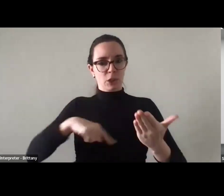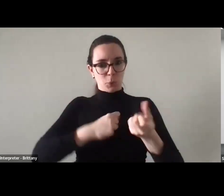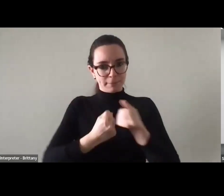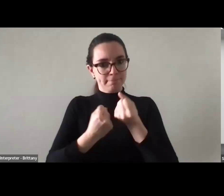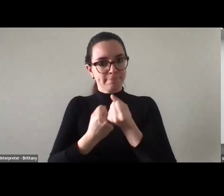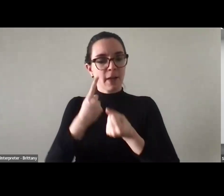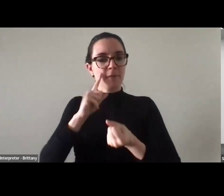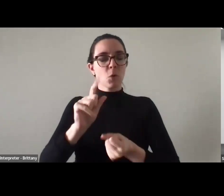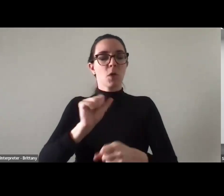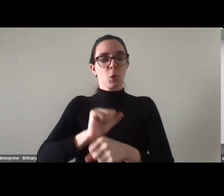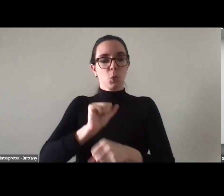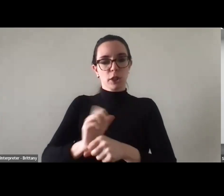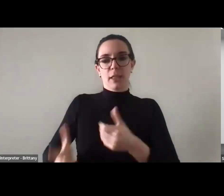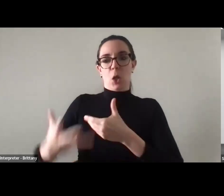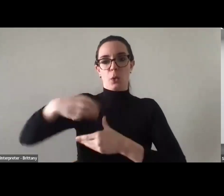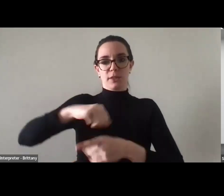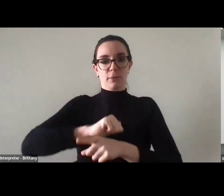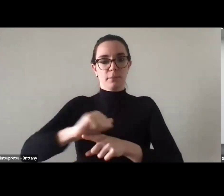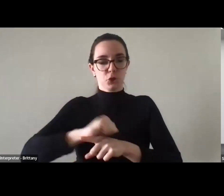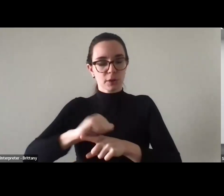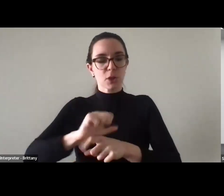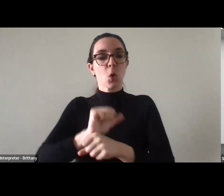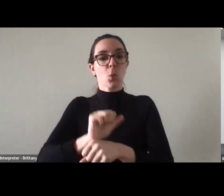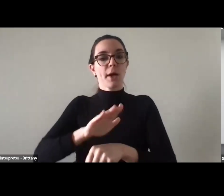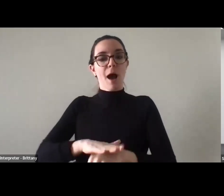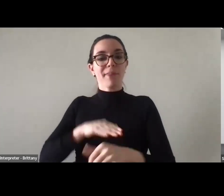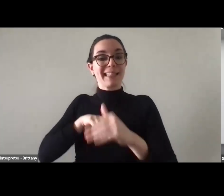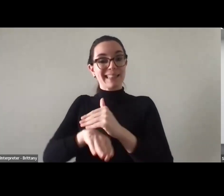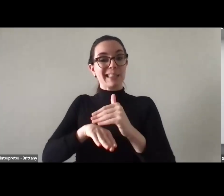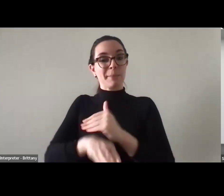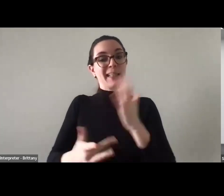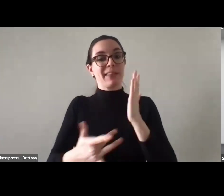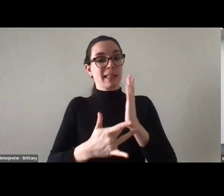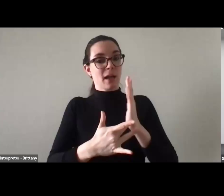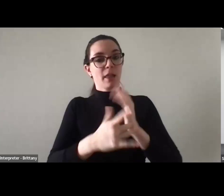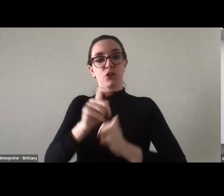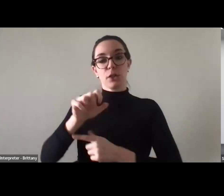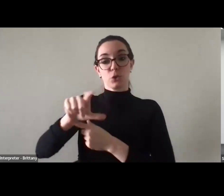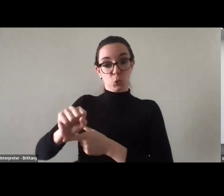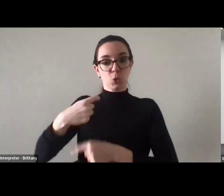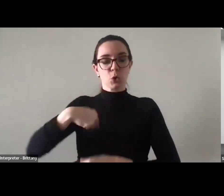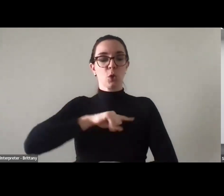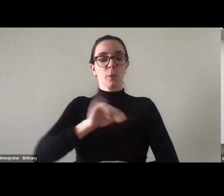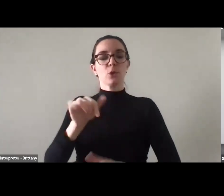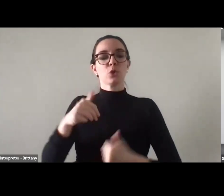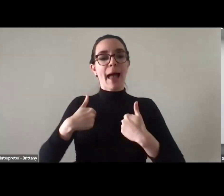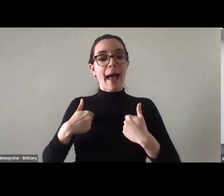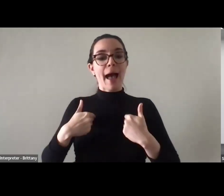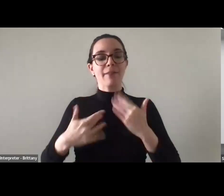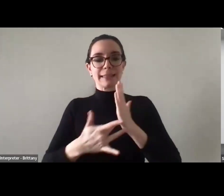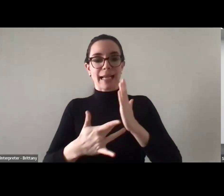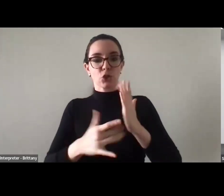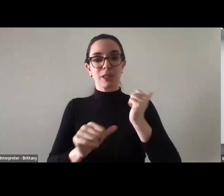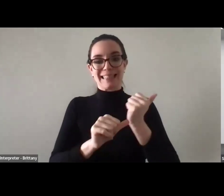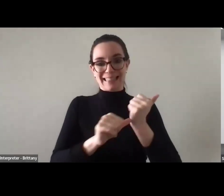work in Inclusive Apprenticeships is a related work on accessibility of technology and tools. And we do also have another Technical Assistance